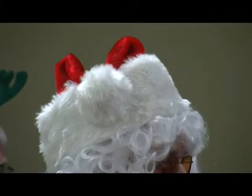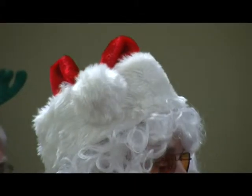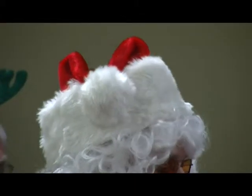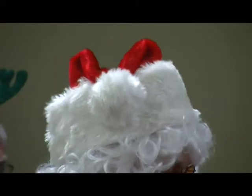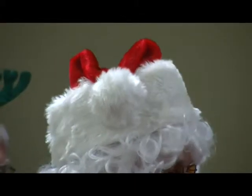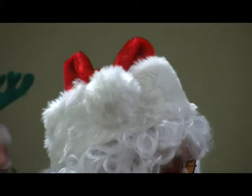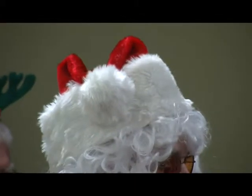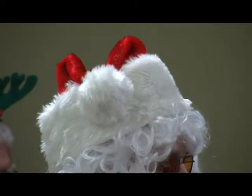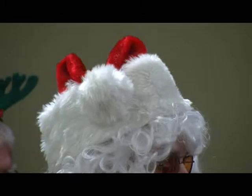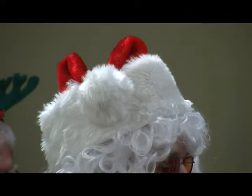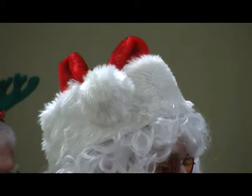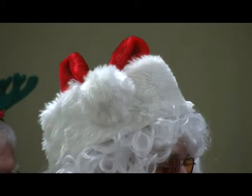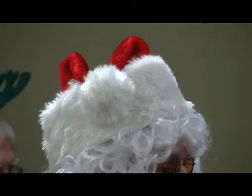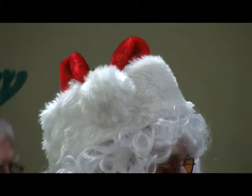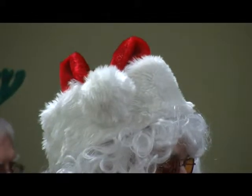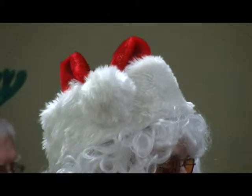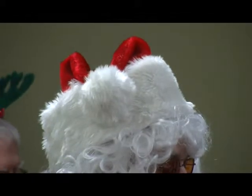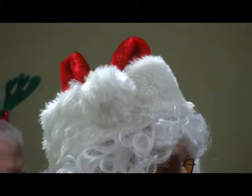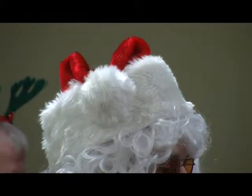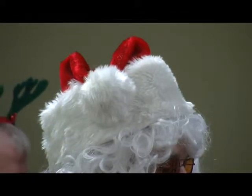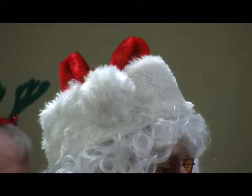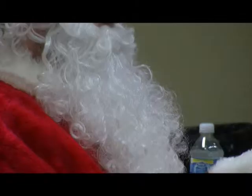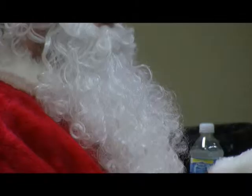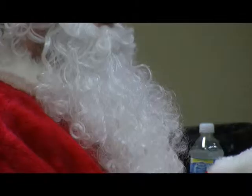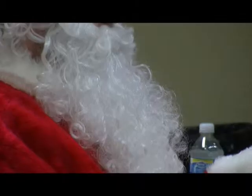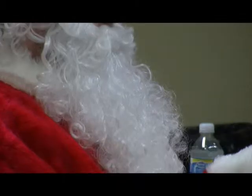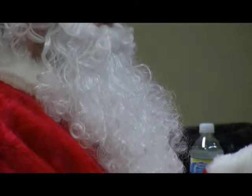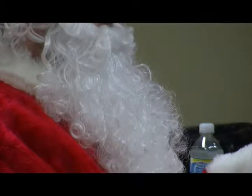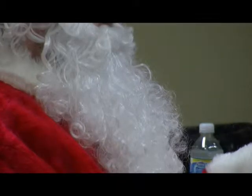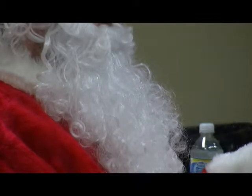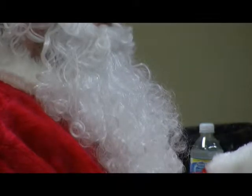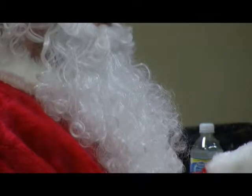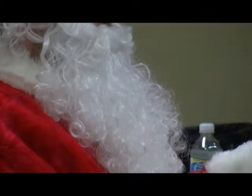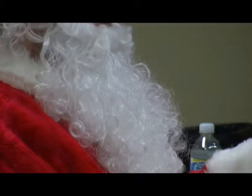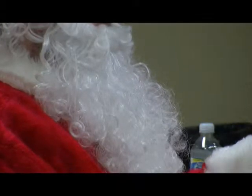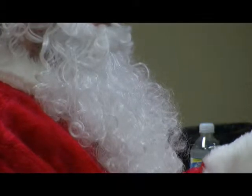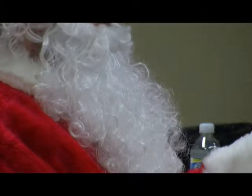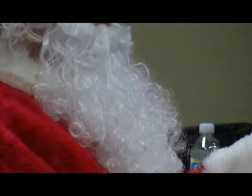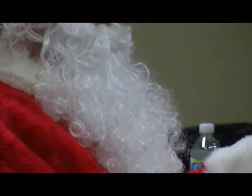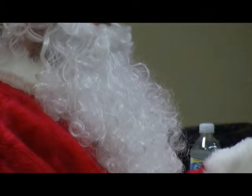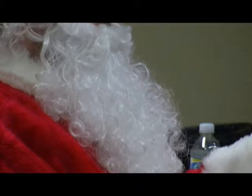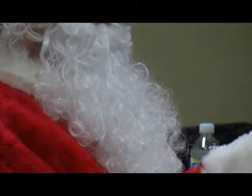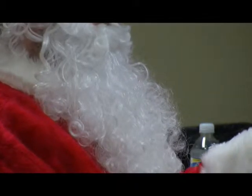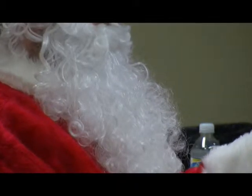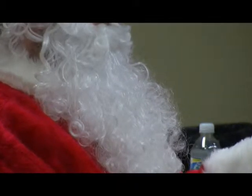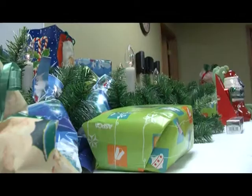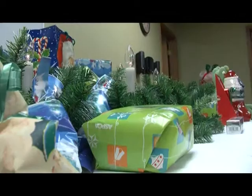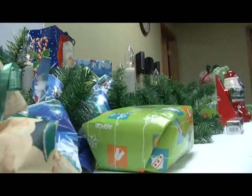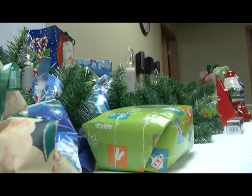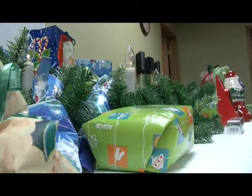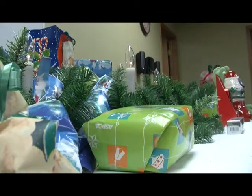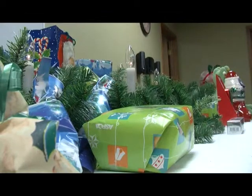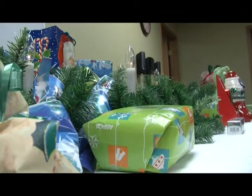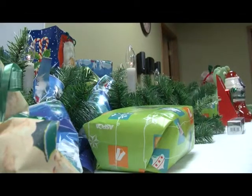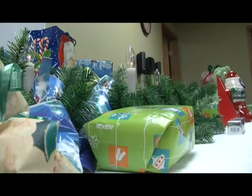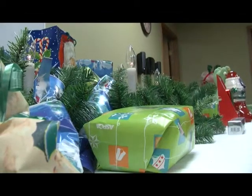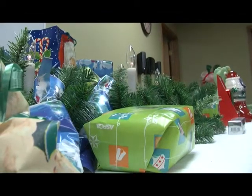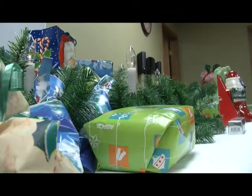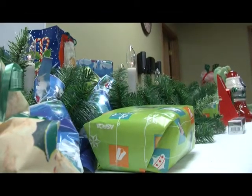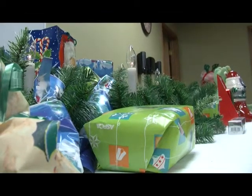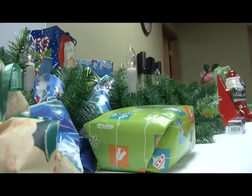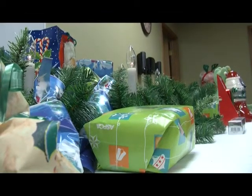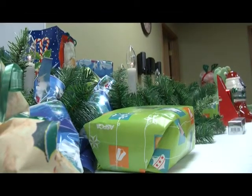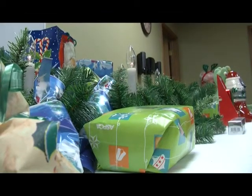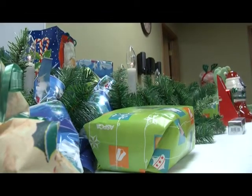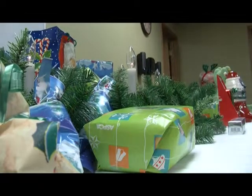still dresses professionally during his appearances. With his red hat and big bushy beard, Santa is ready to deliver presents. And he's